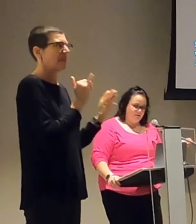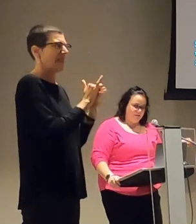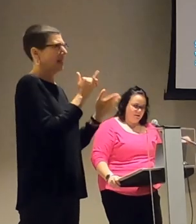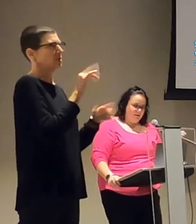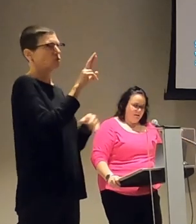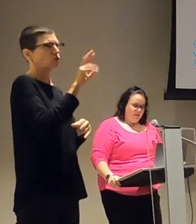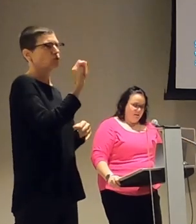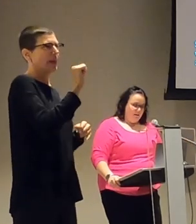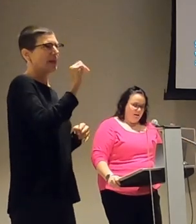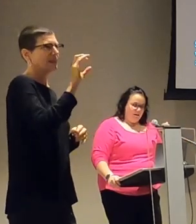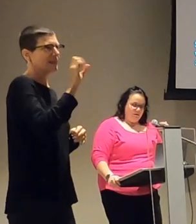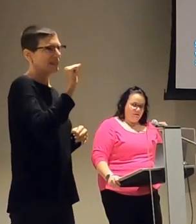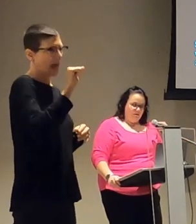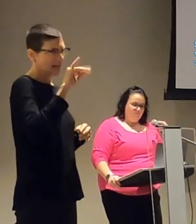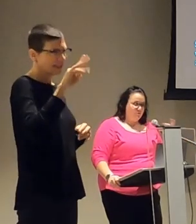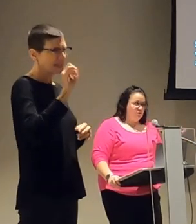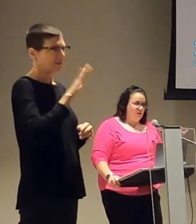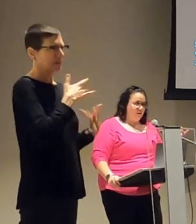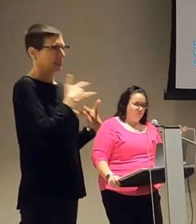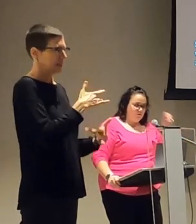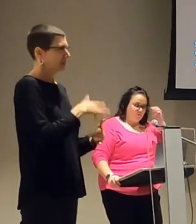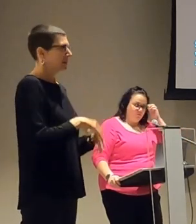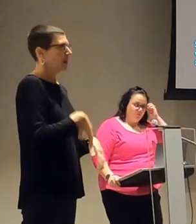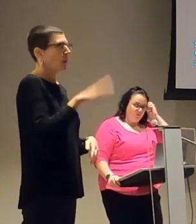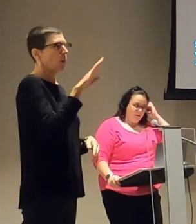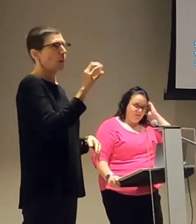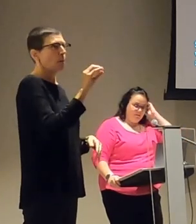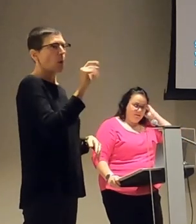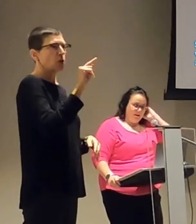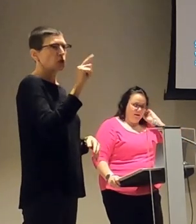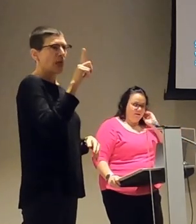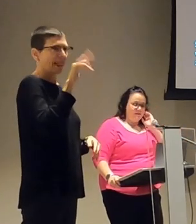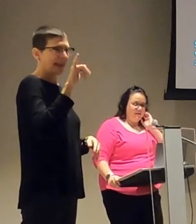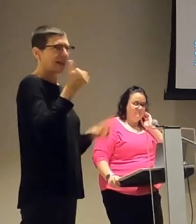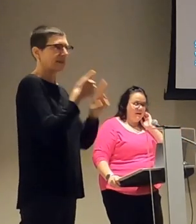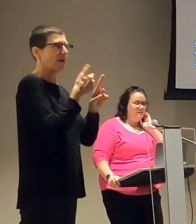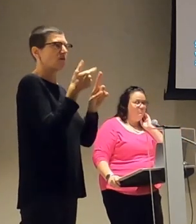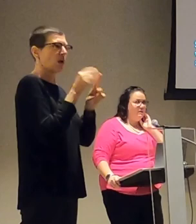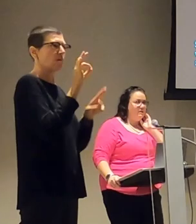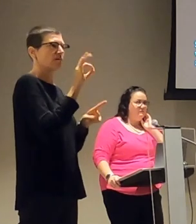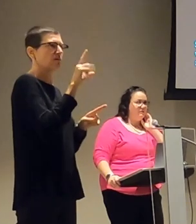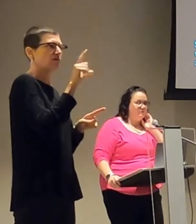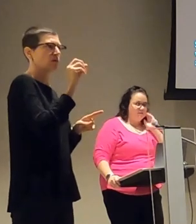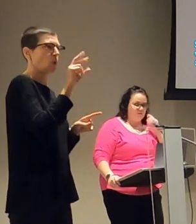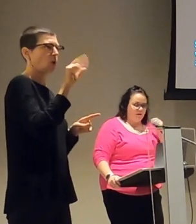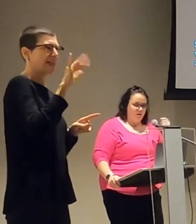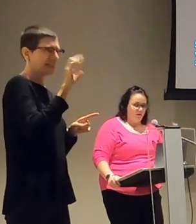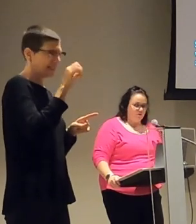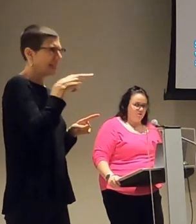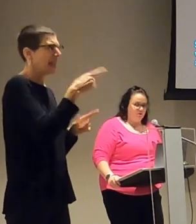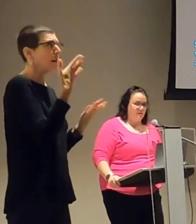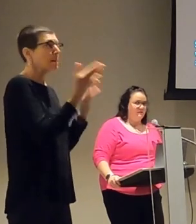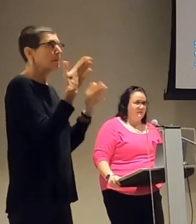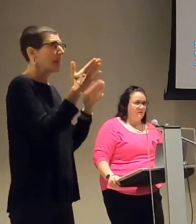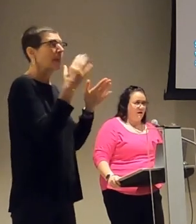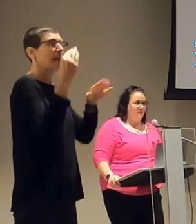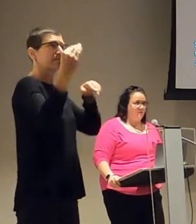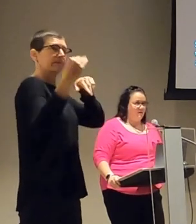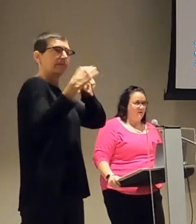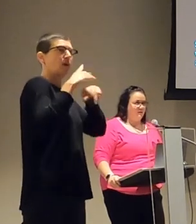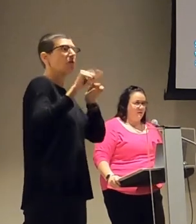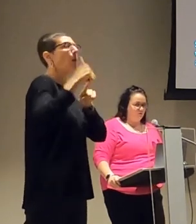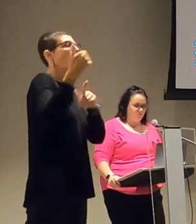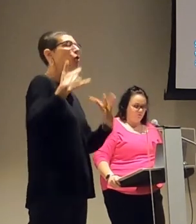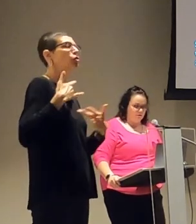Renaissance. And Botticelli was from Florence, and he may have been influenced by other trends that were